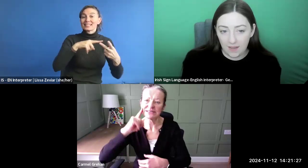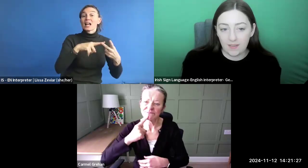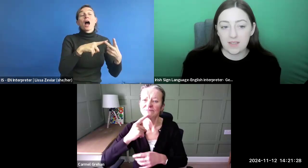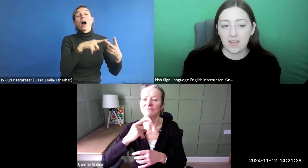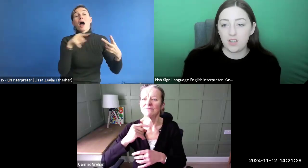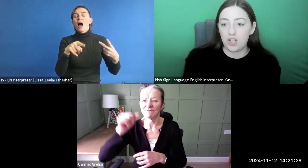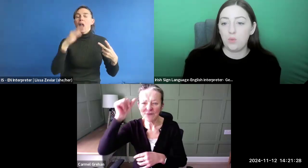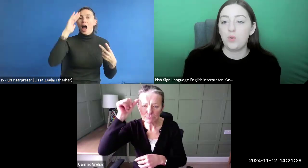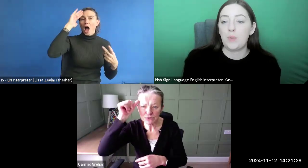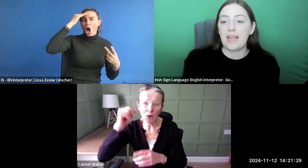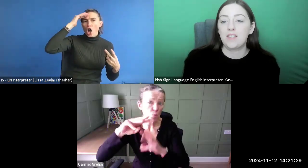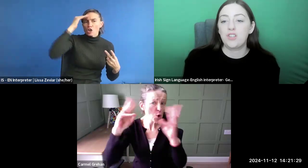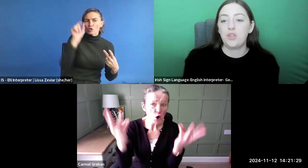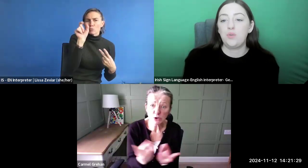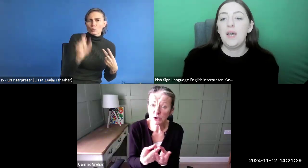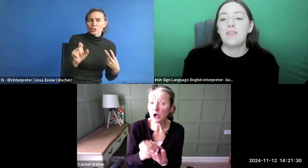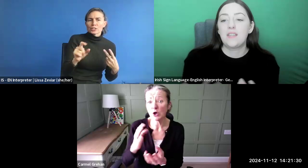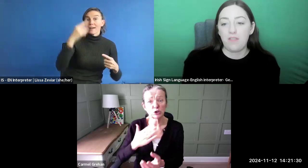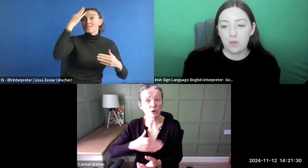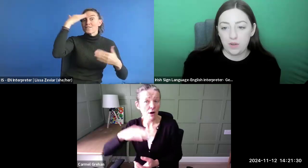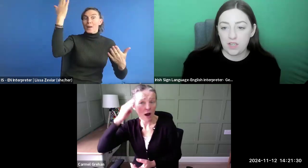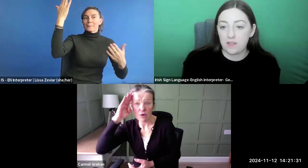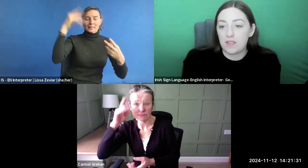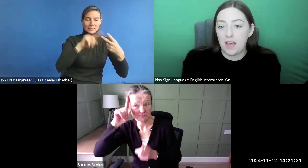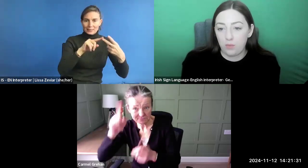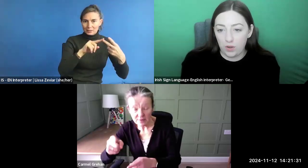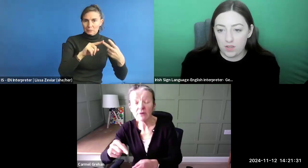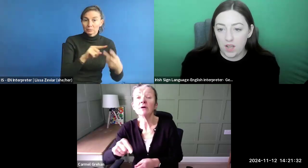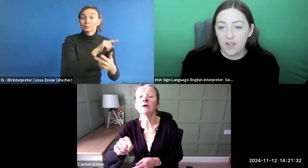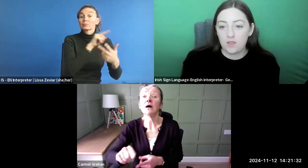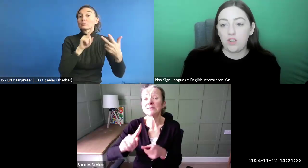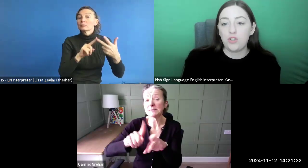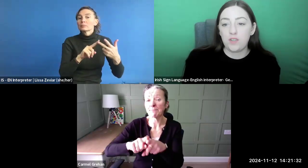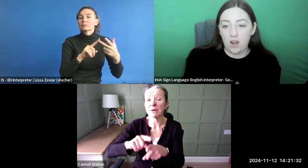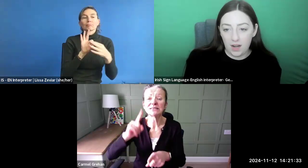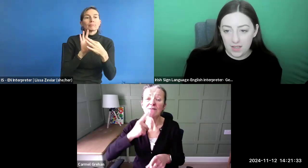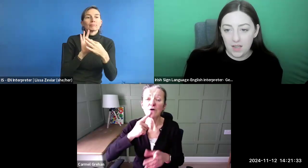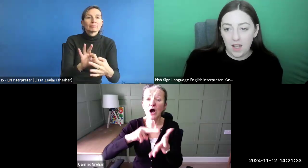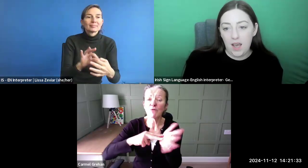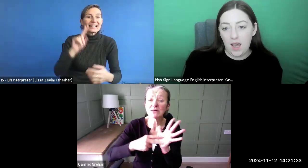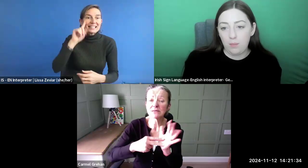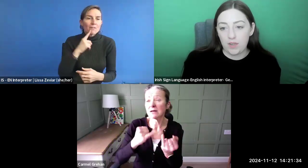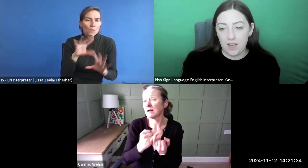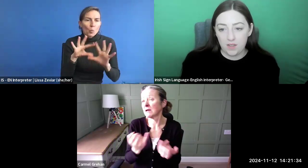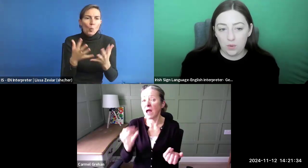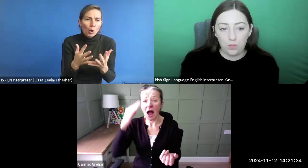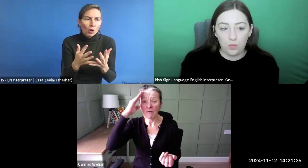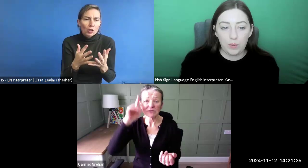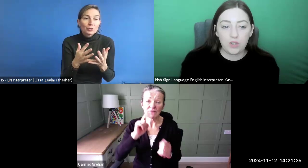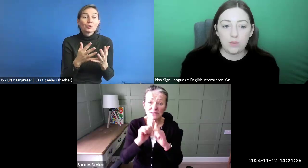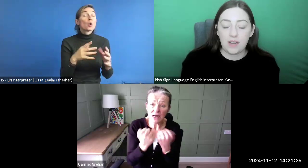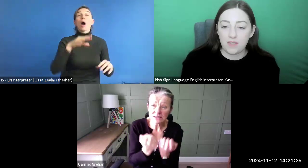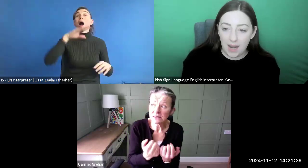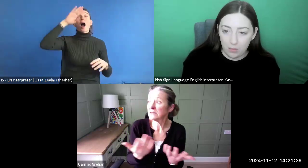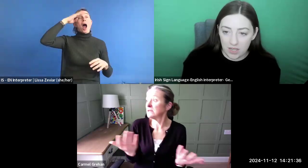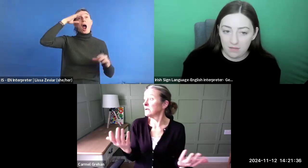as well. And then the second 2 would be linked to the deaf community or the deaf world. So not just Ireland, but a deaf. So we